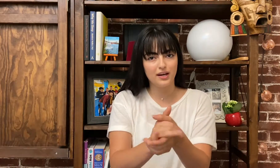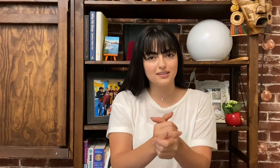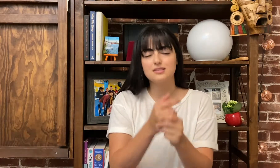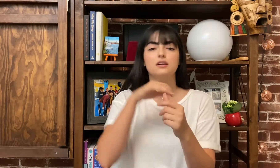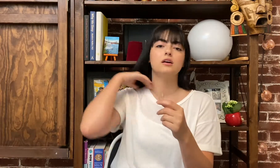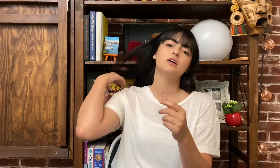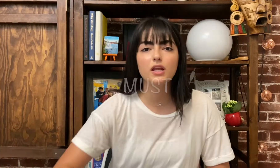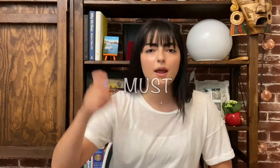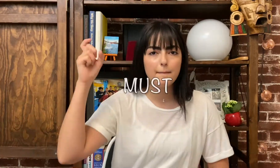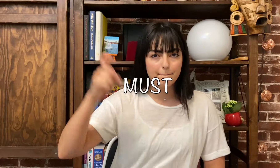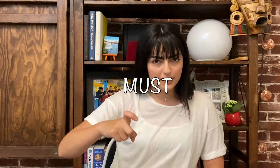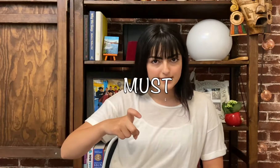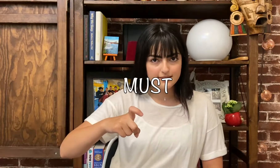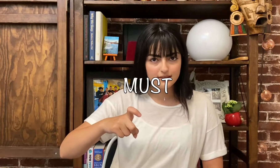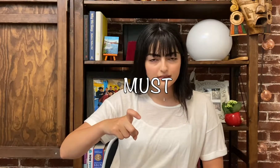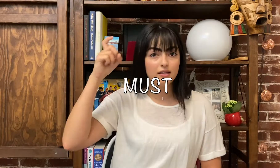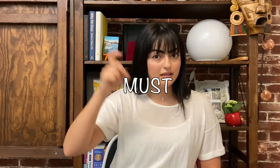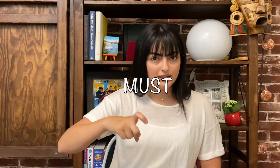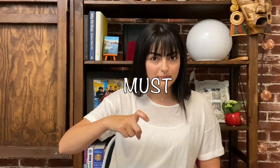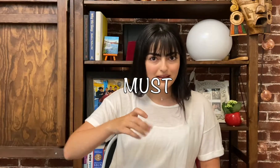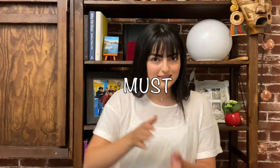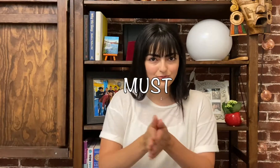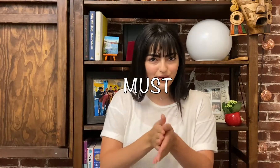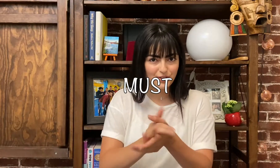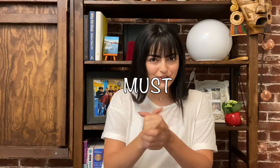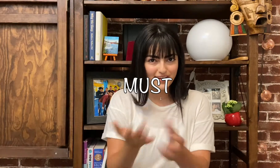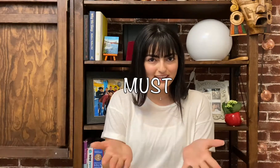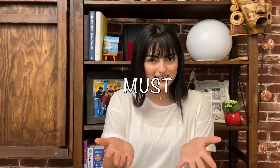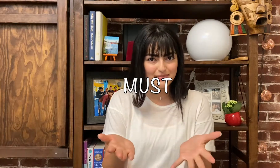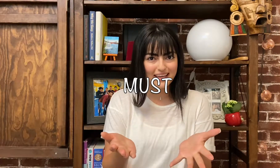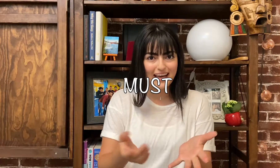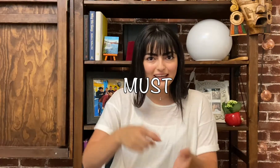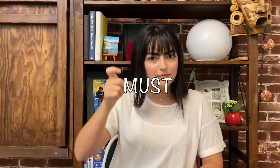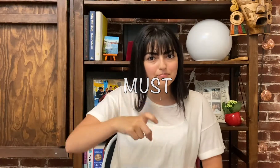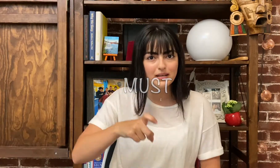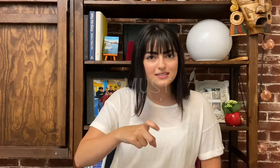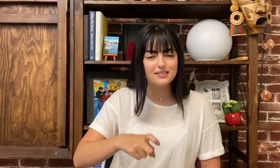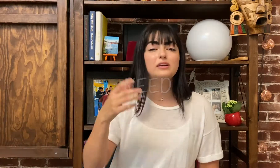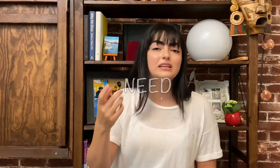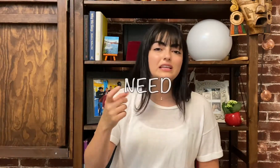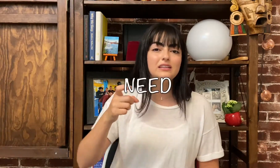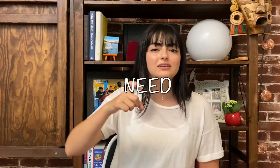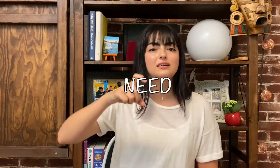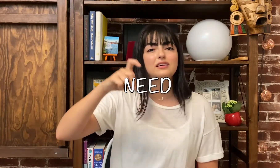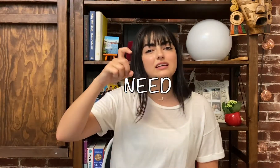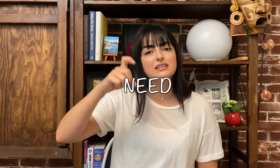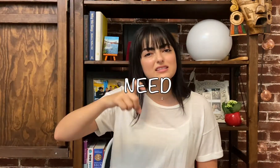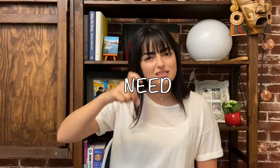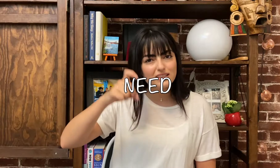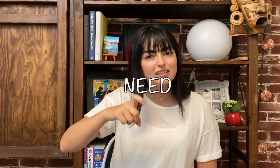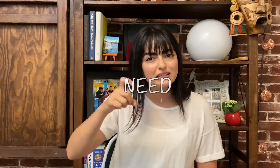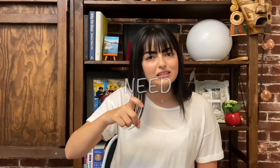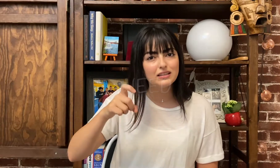hands. Must. You must wash your hands, my guy, you must. Need is